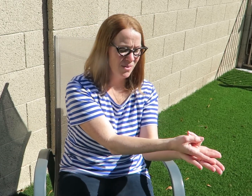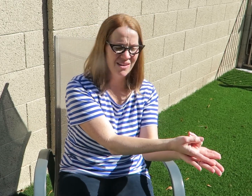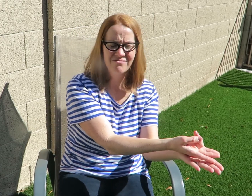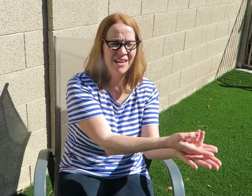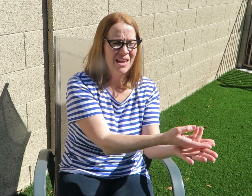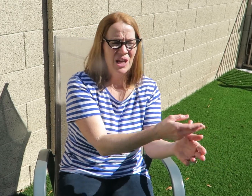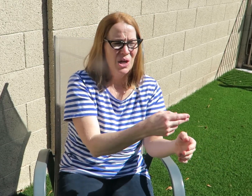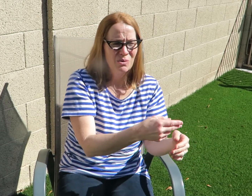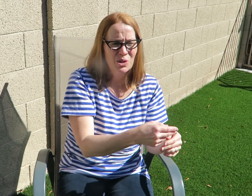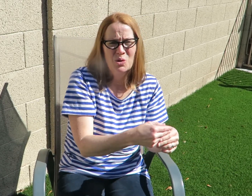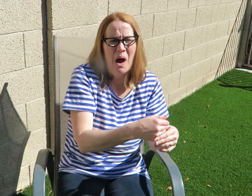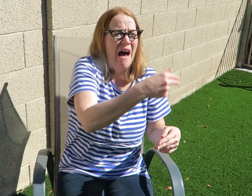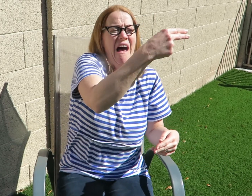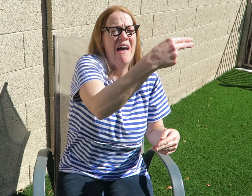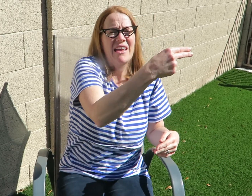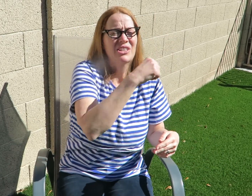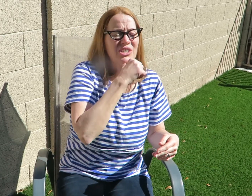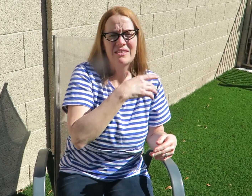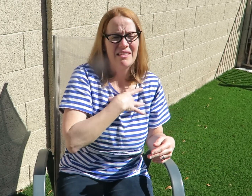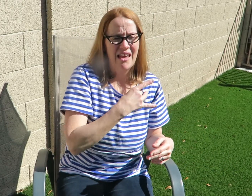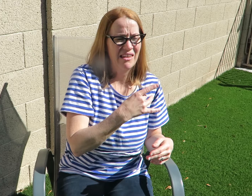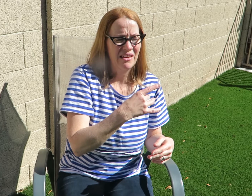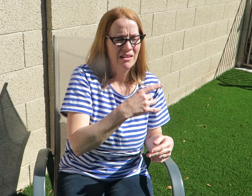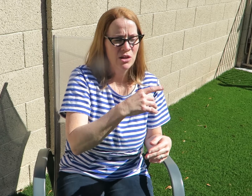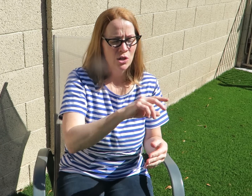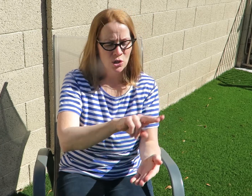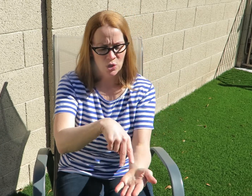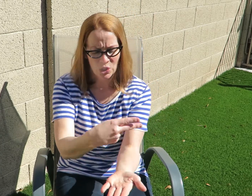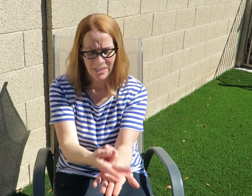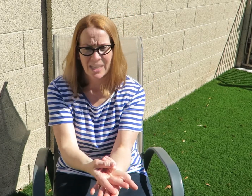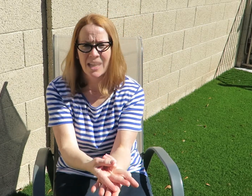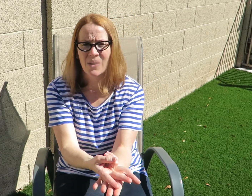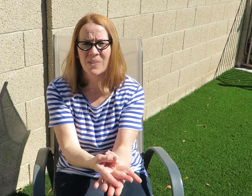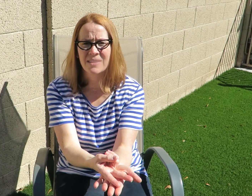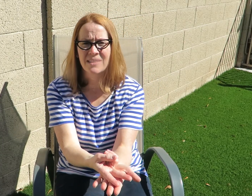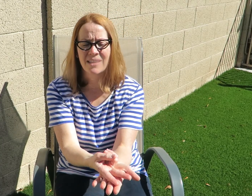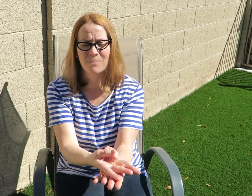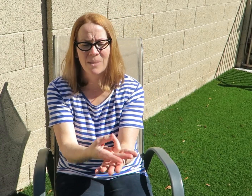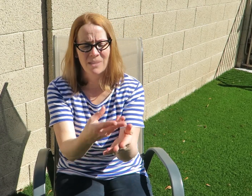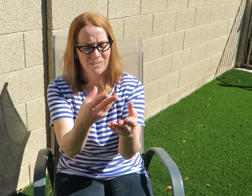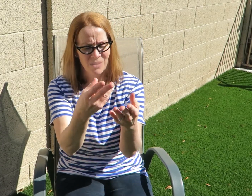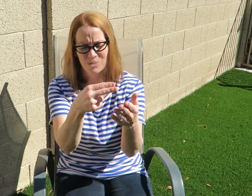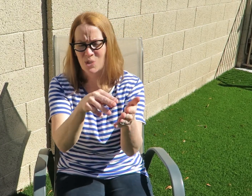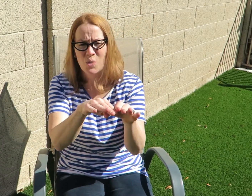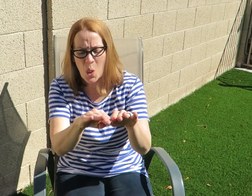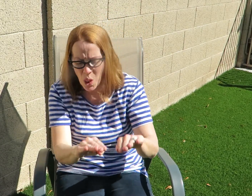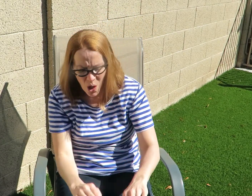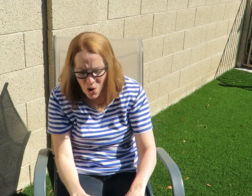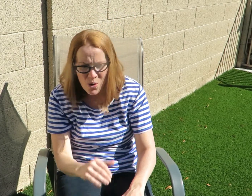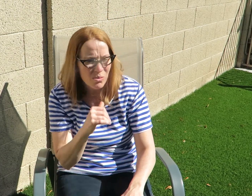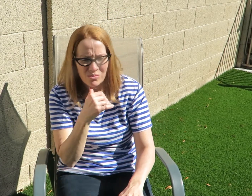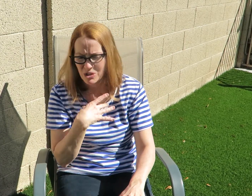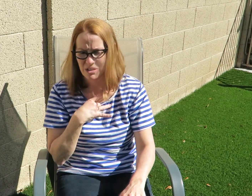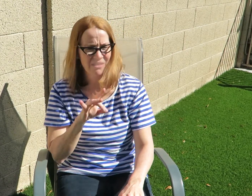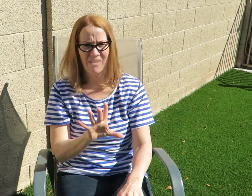bed. It was too high. She didn't like it. So she laid down on the second bed. It was too low. She didn't like